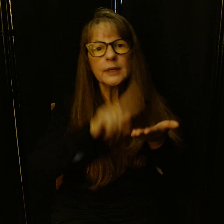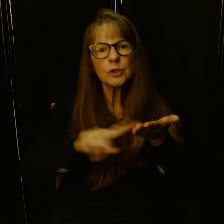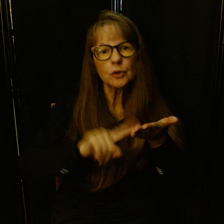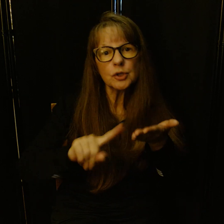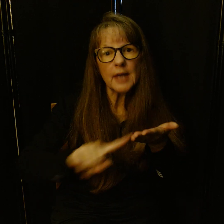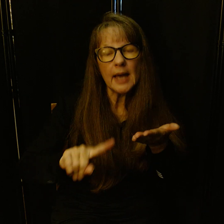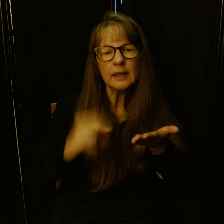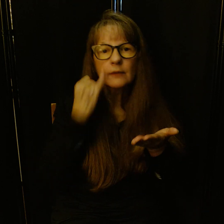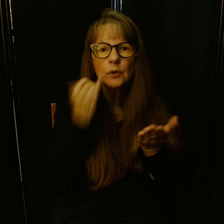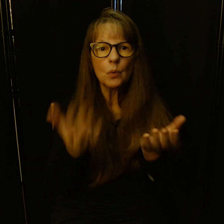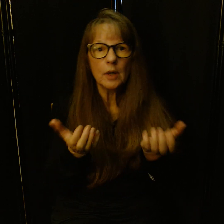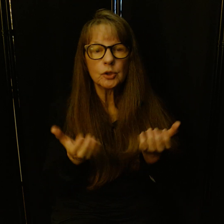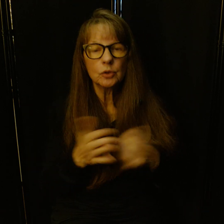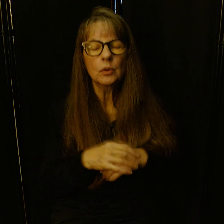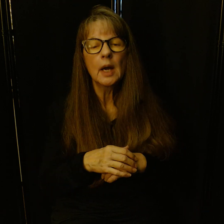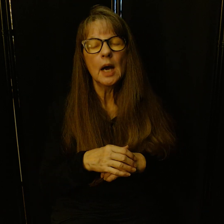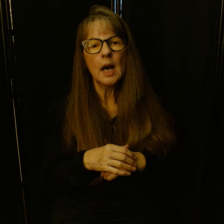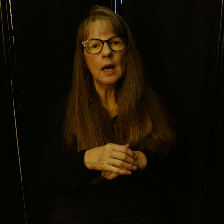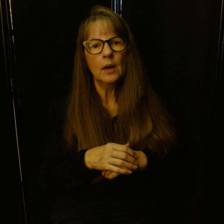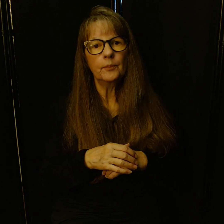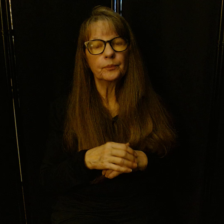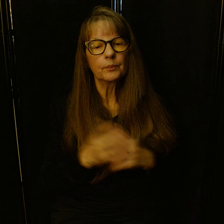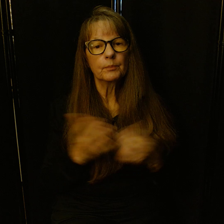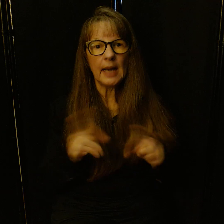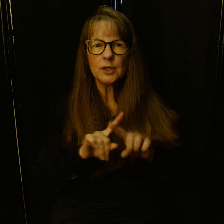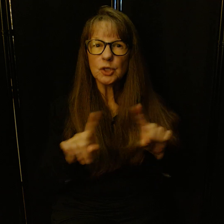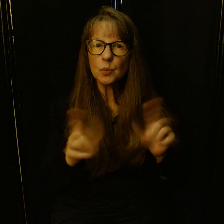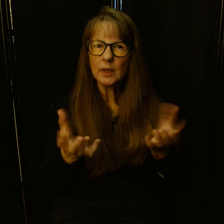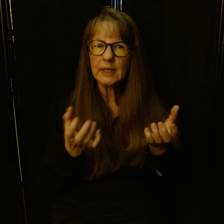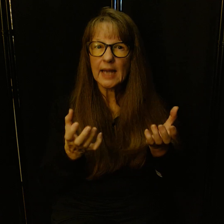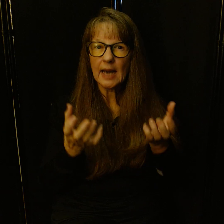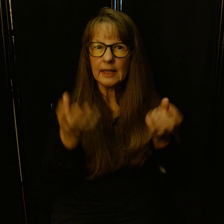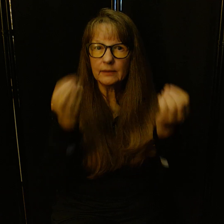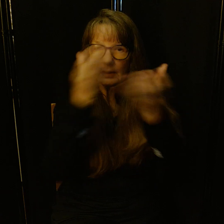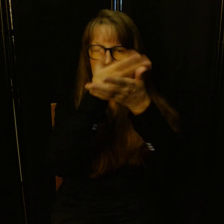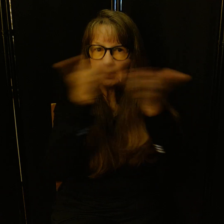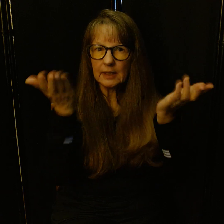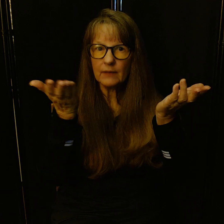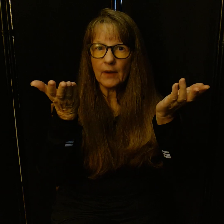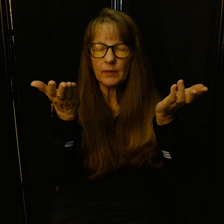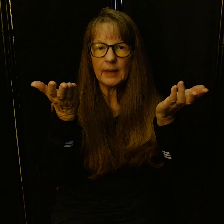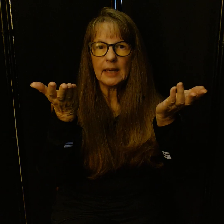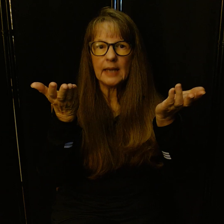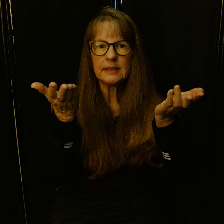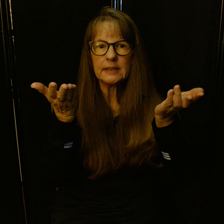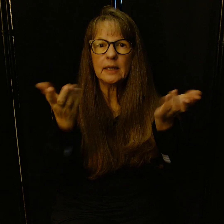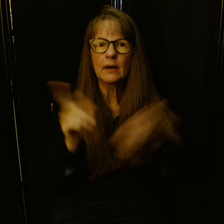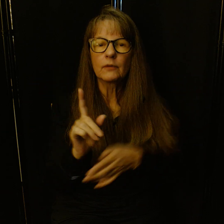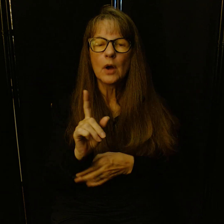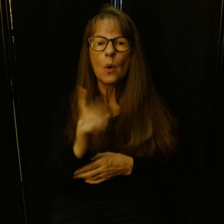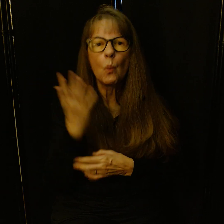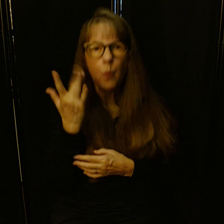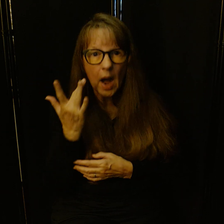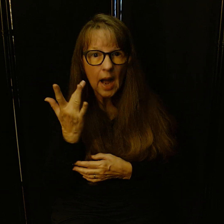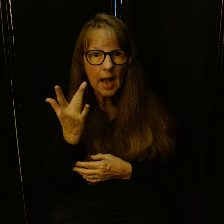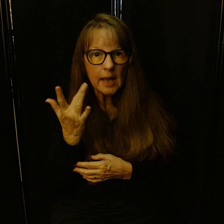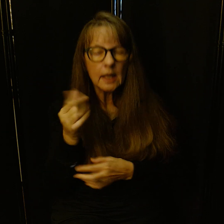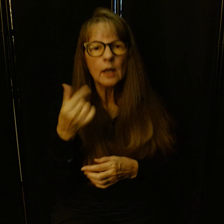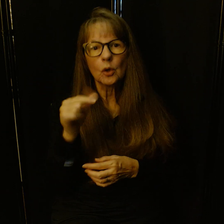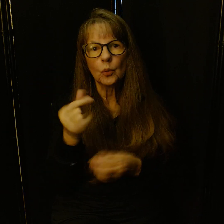research that if you want to. But I just wanted to kind of give everybody an idea of why